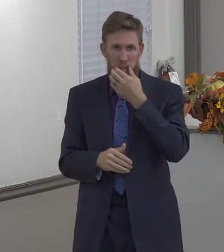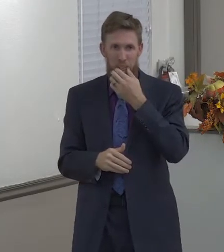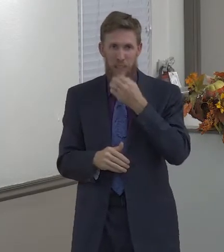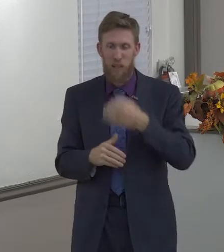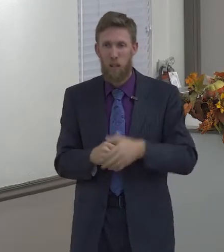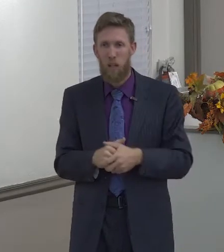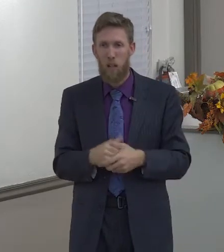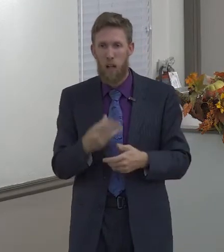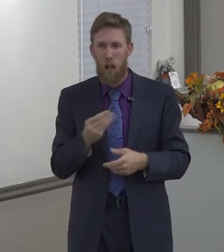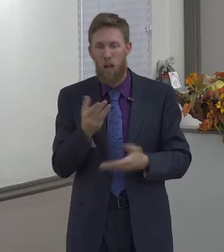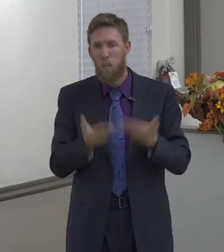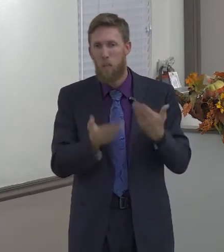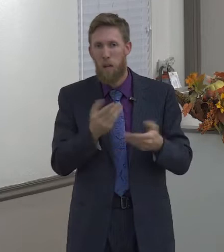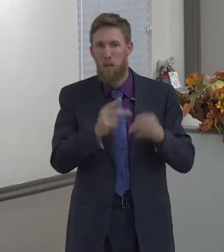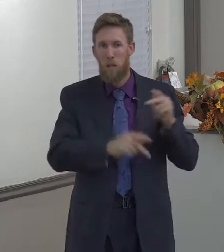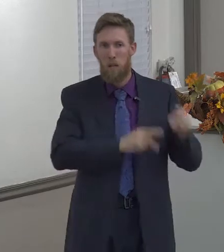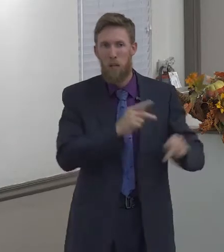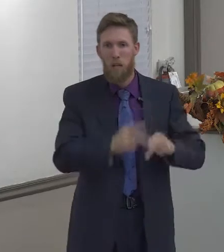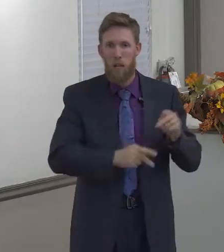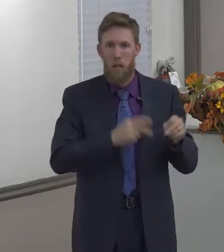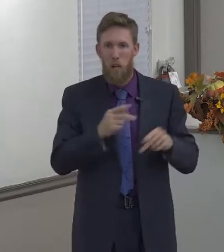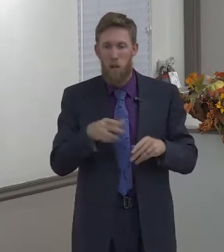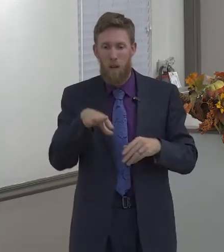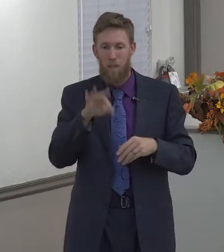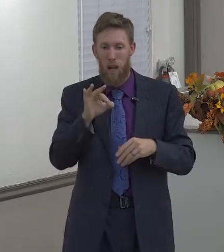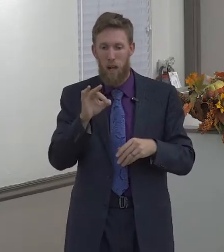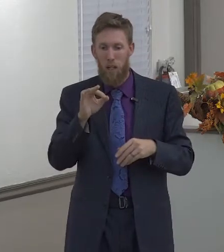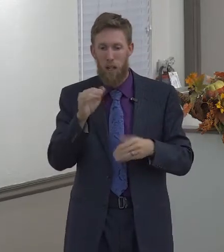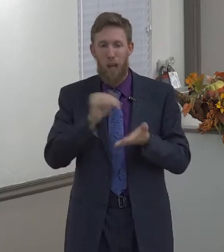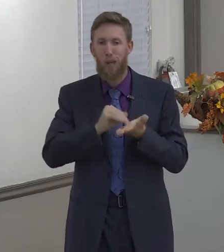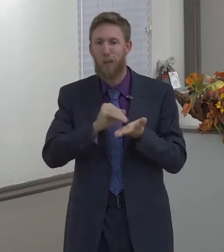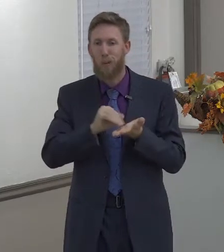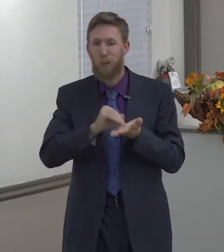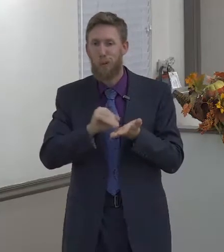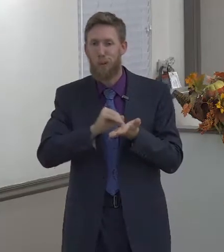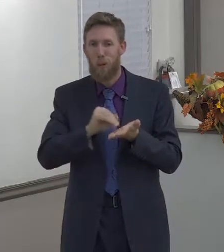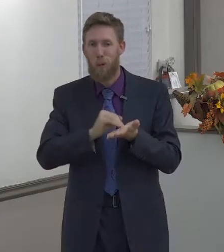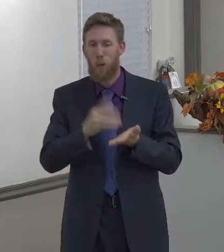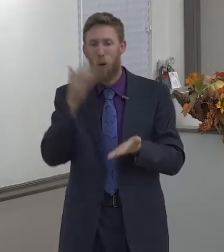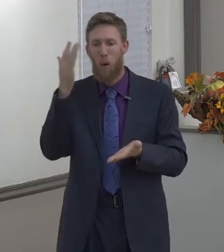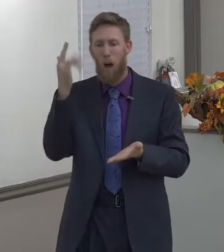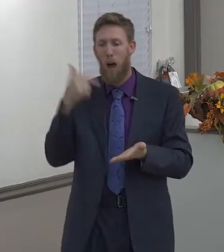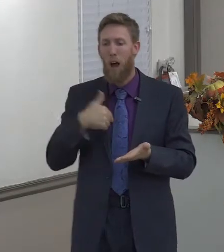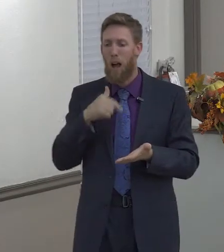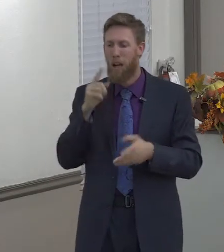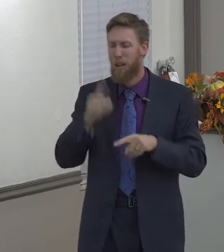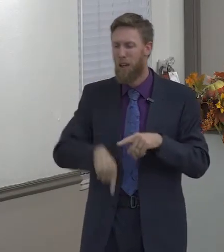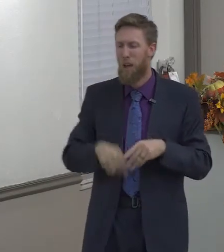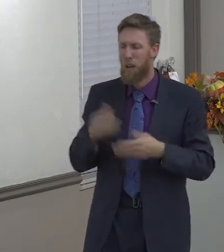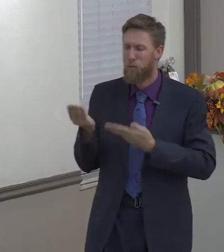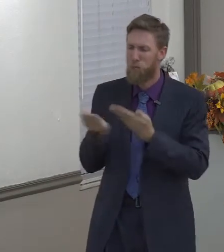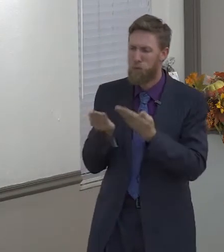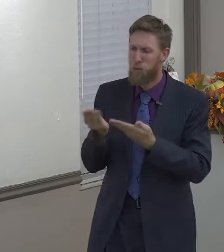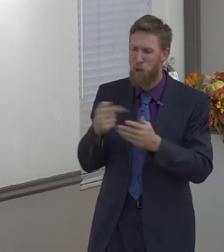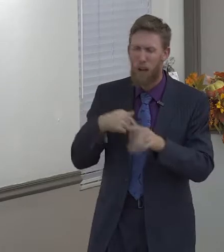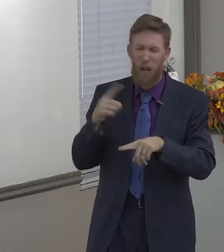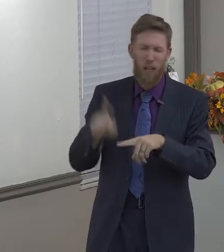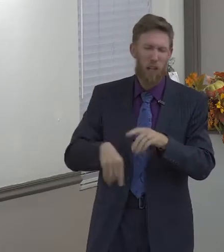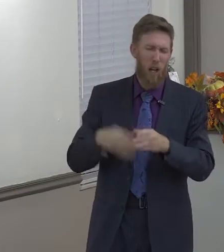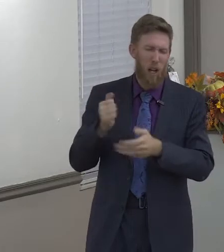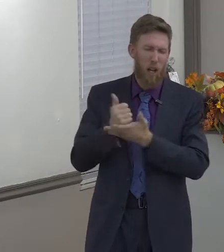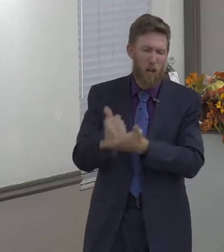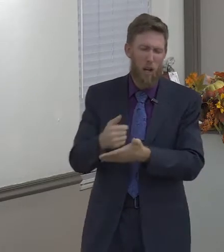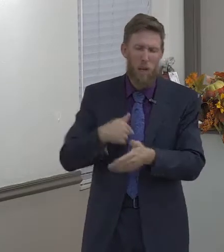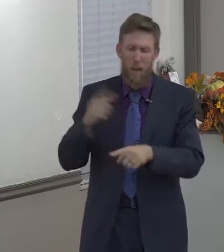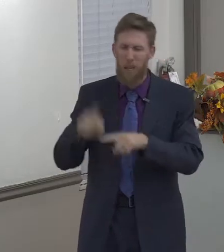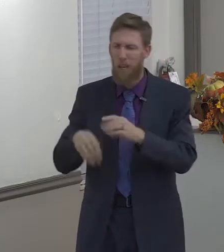ministry. Or they shouldn't be doing something. They get on a down time. They start struggling with things, and they